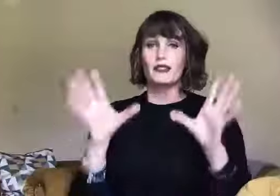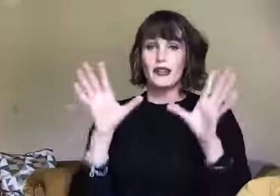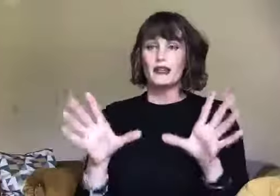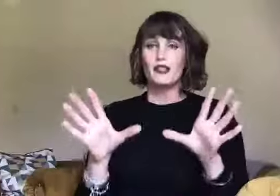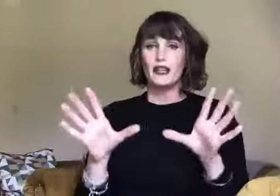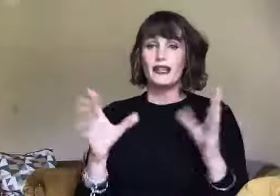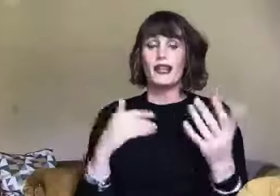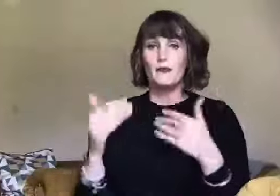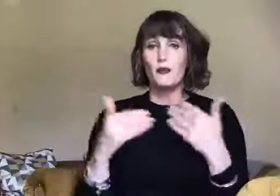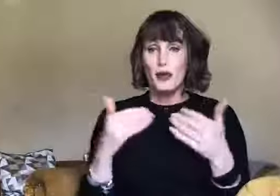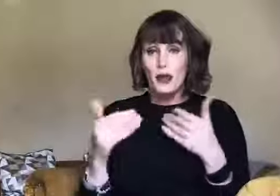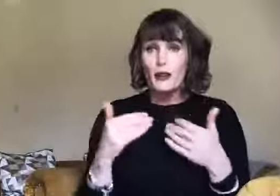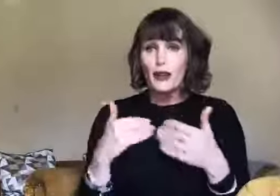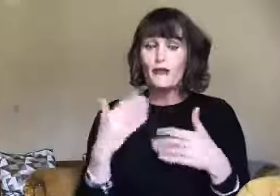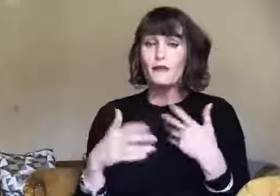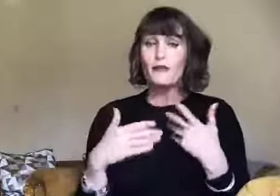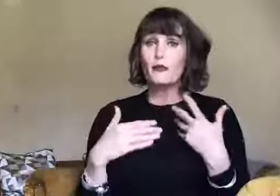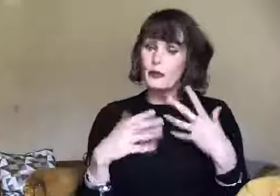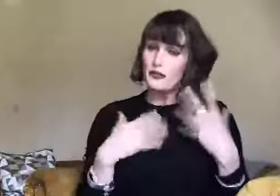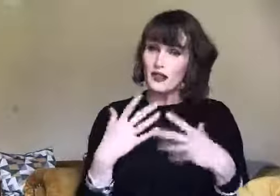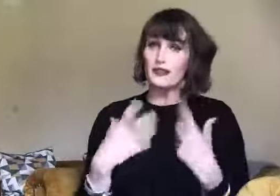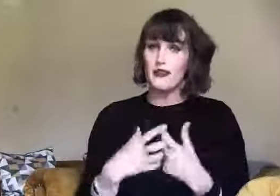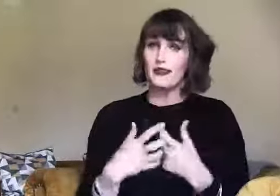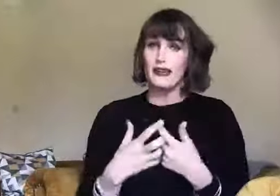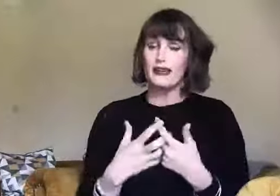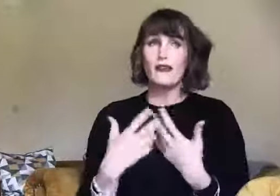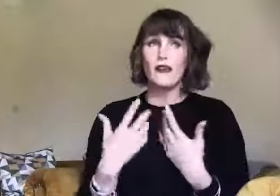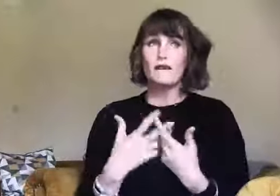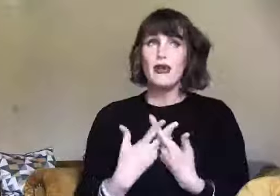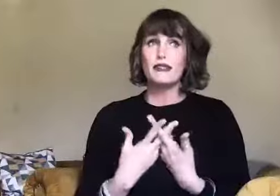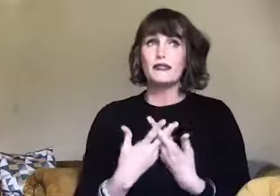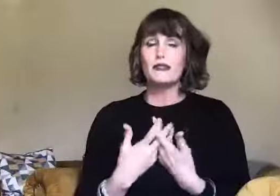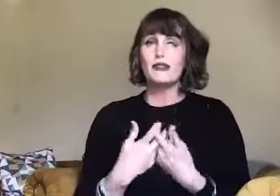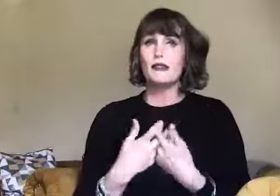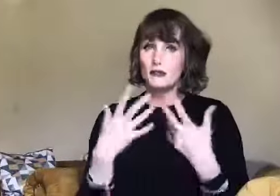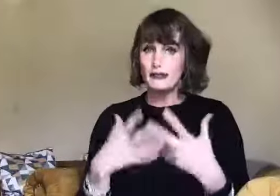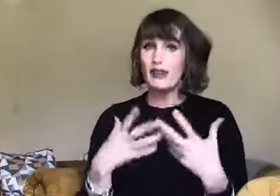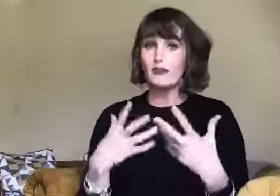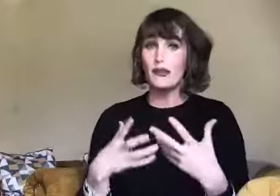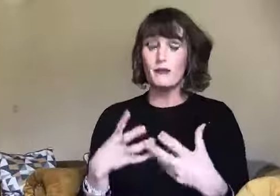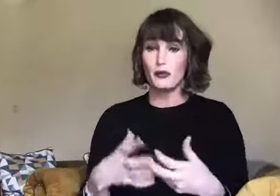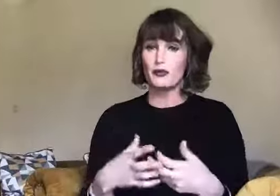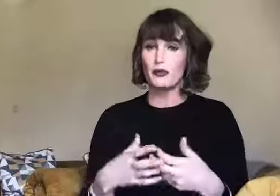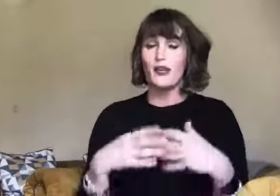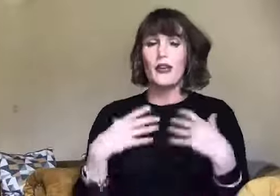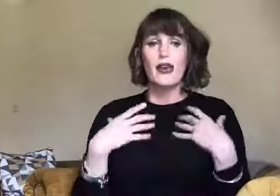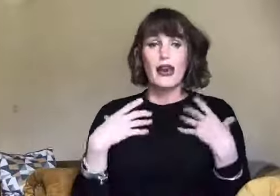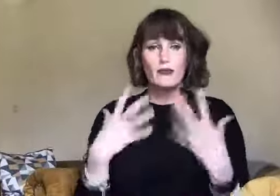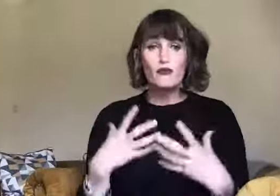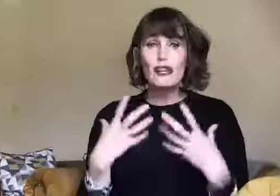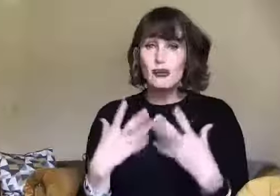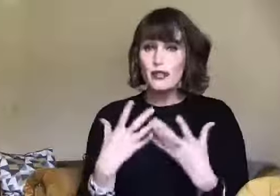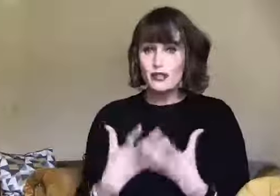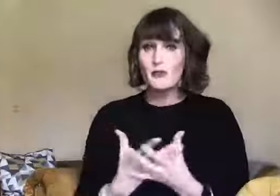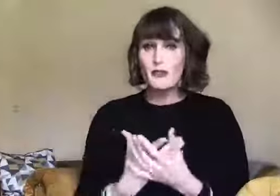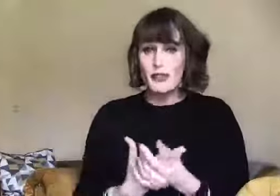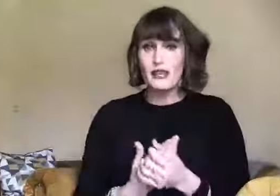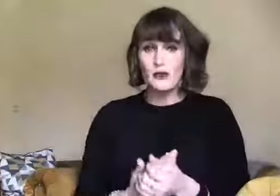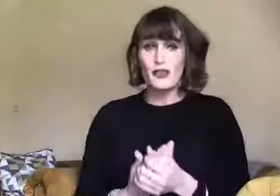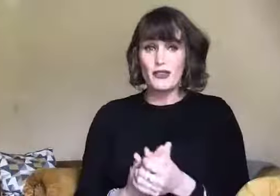to actually, when I was first learning, I met some deaf people and I really wanted to communicate with